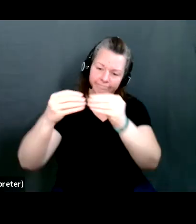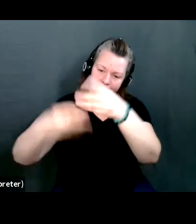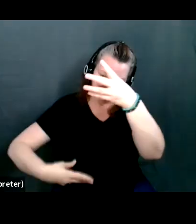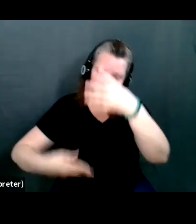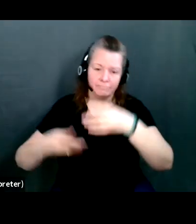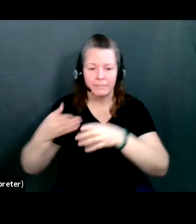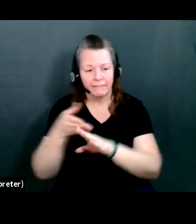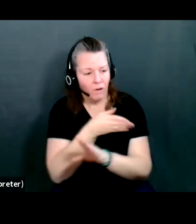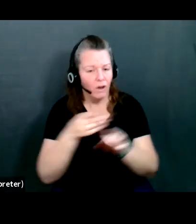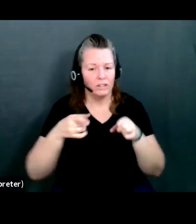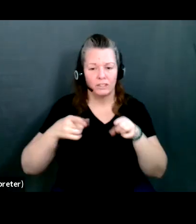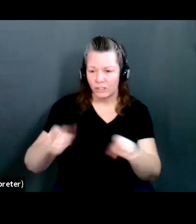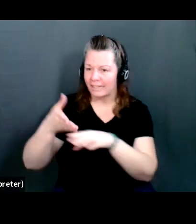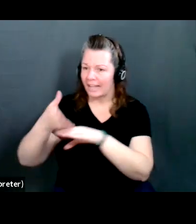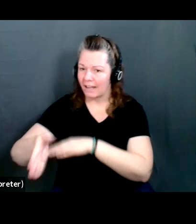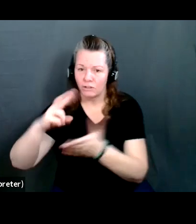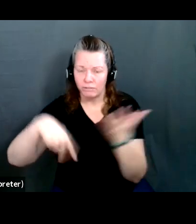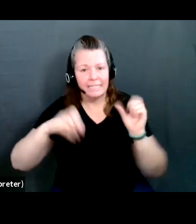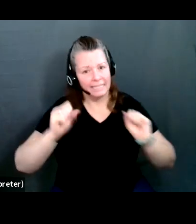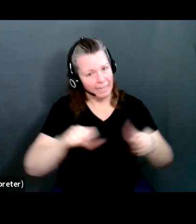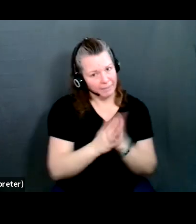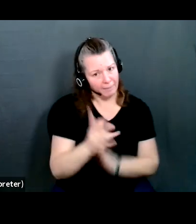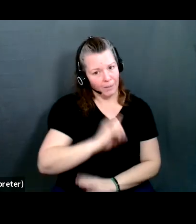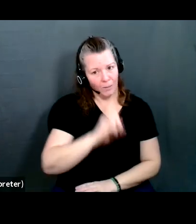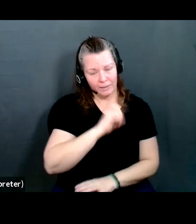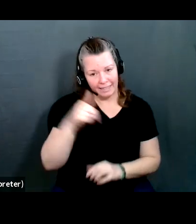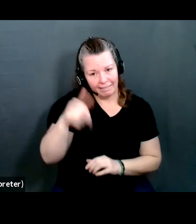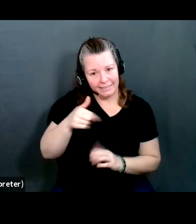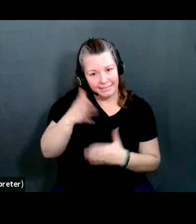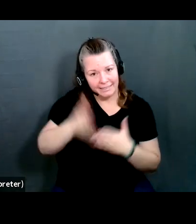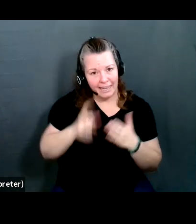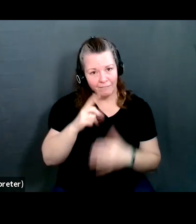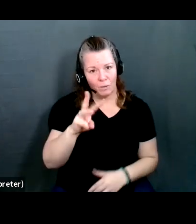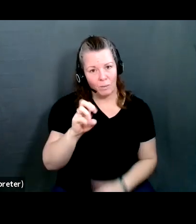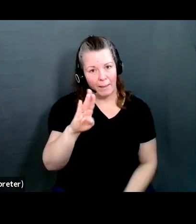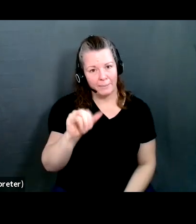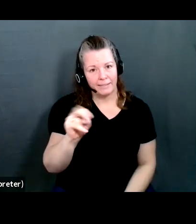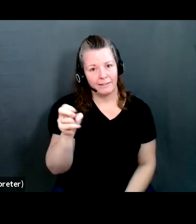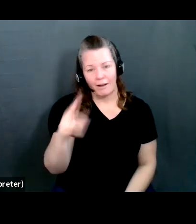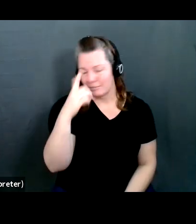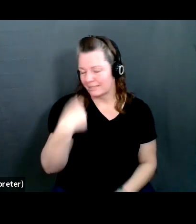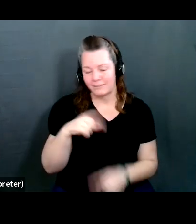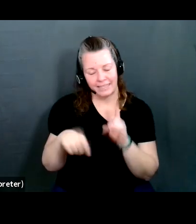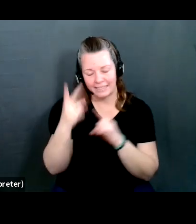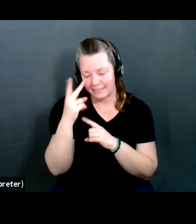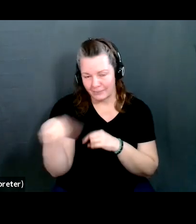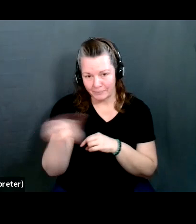and after the reading. It can get a little lonely on this side of the webinar because we can't see you.